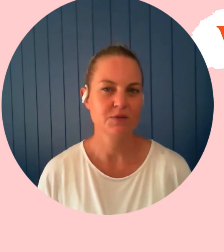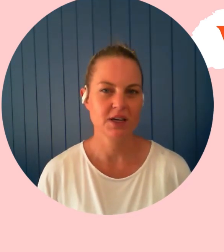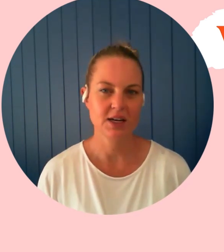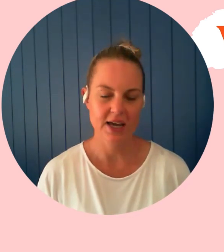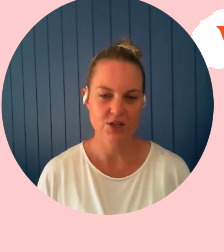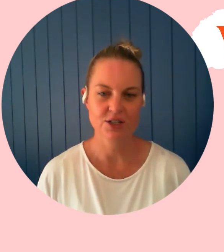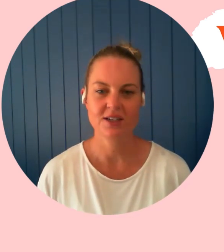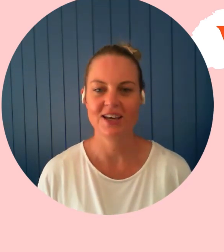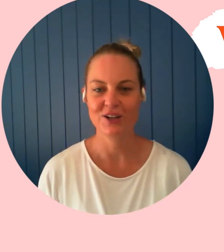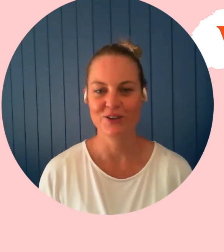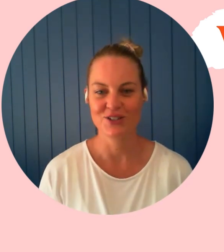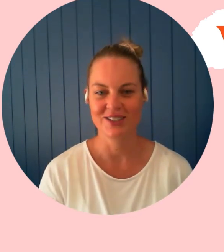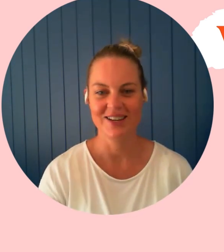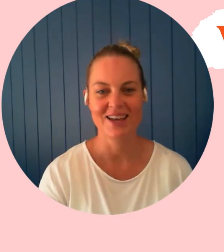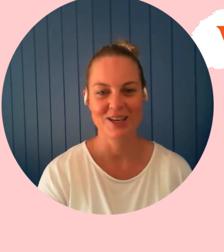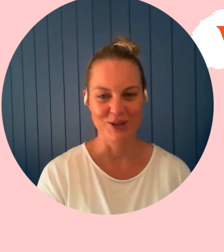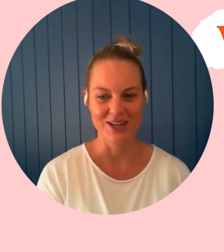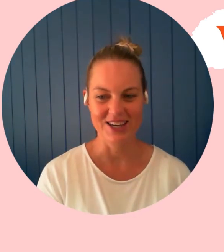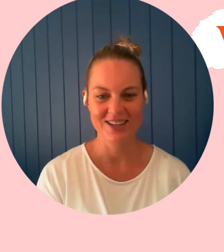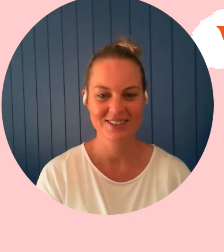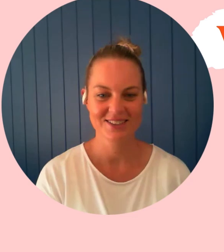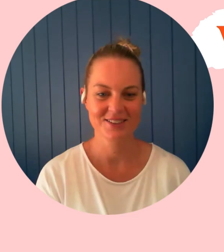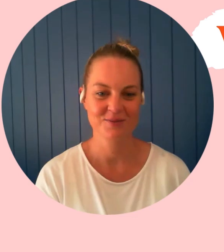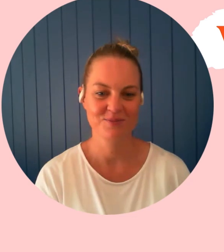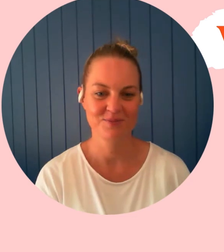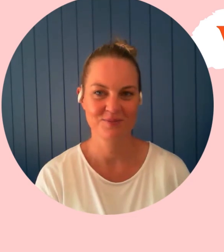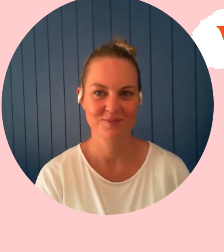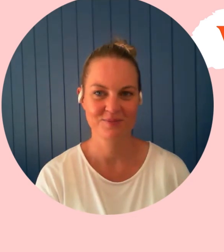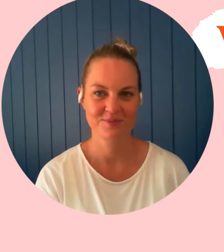language for connection, inclusion, and community.